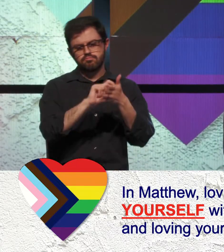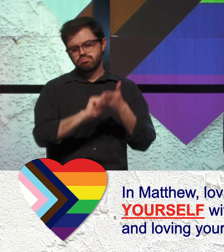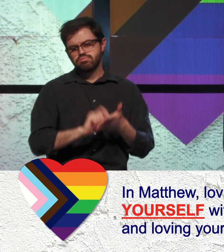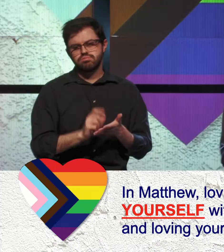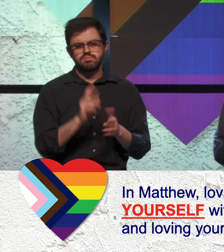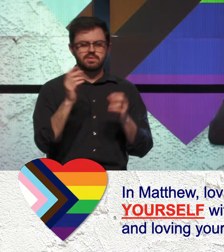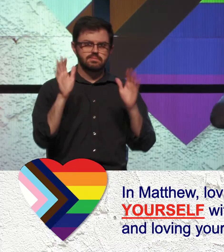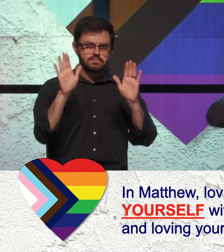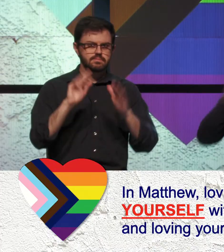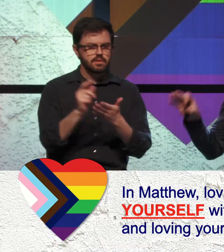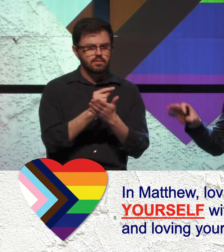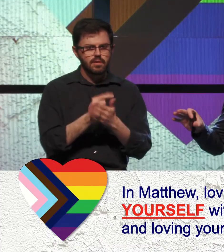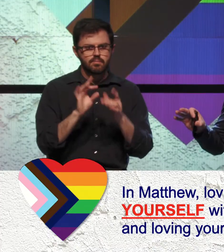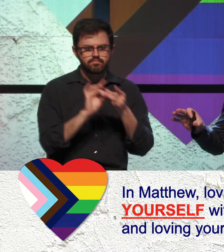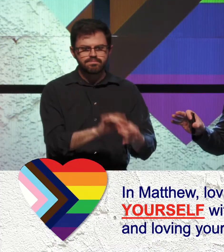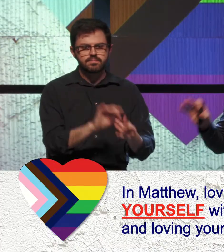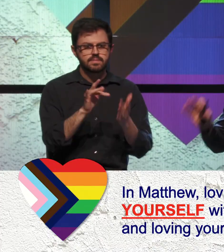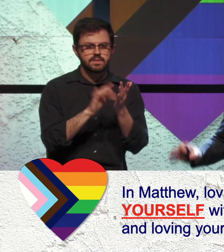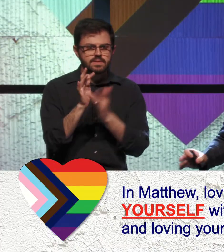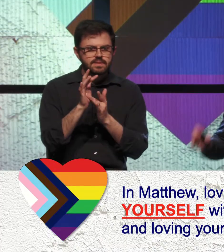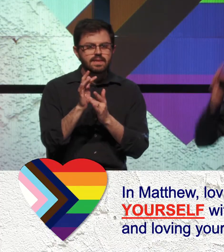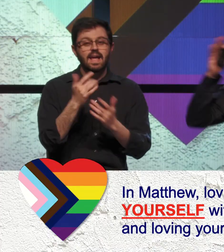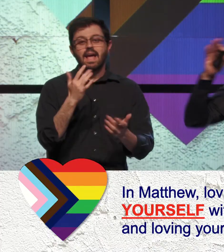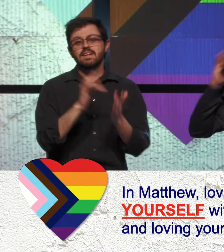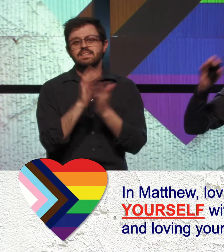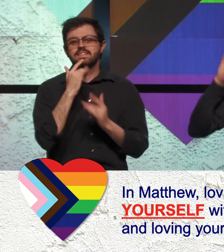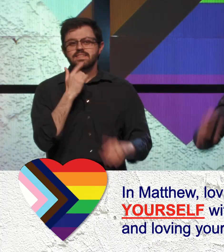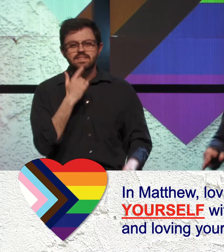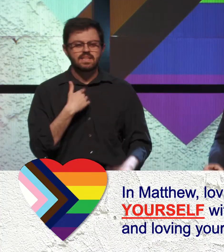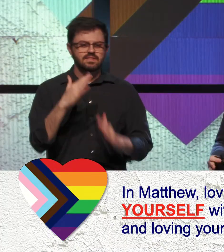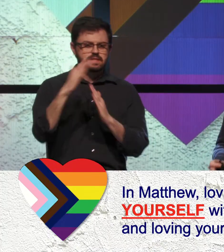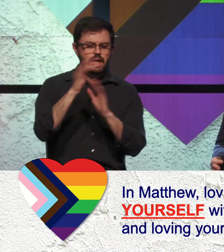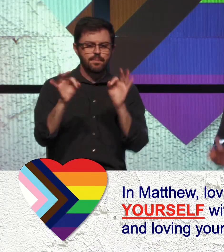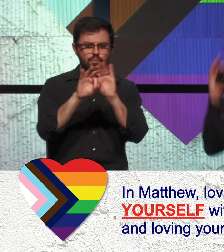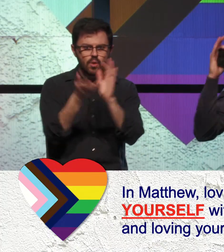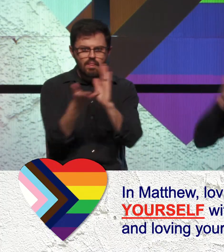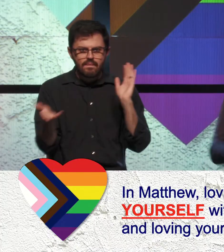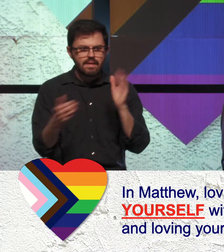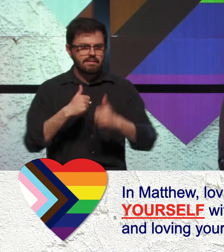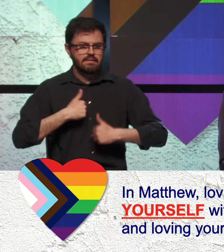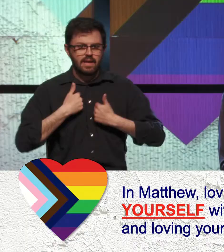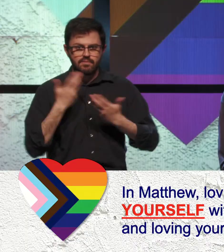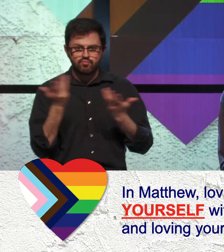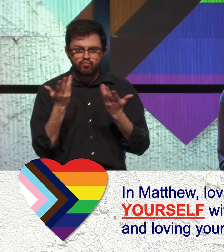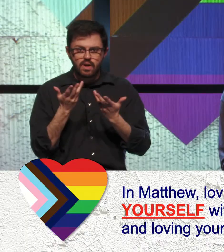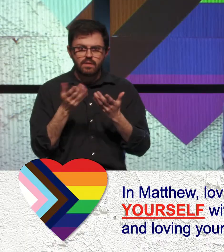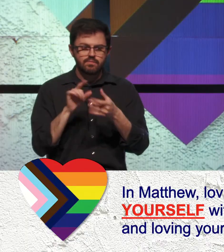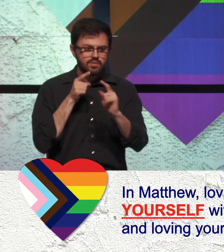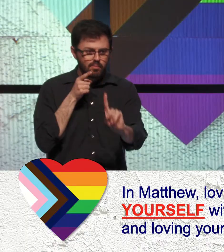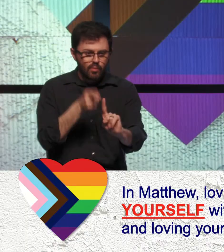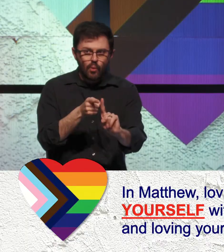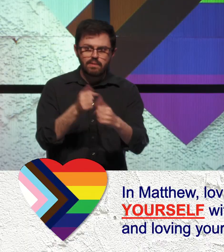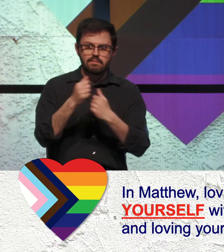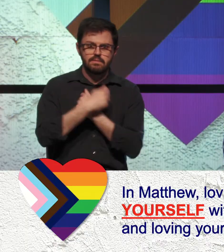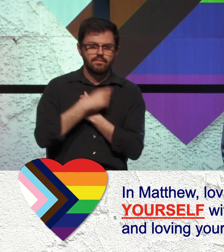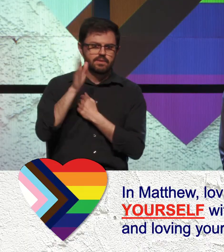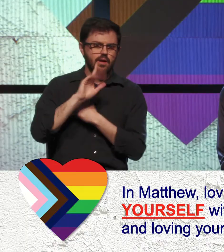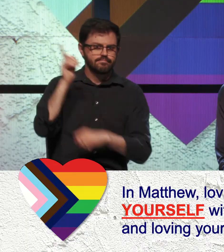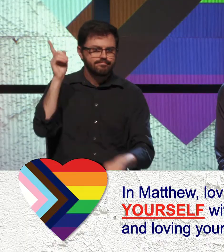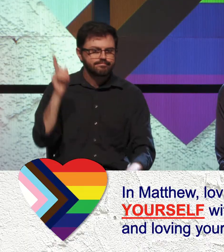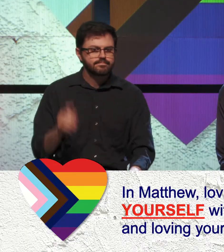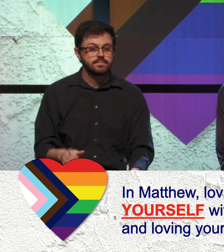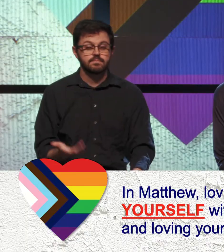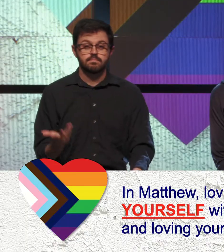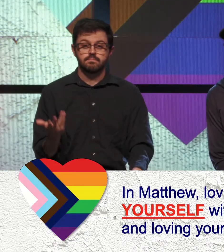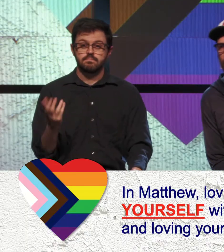thing. The most important thing you've got to do in life, what life is about, is loving God. Whew, okay.